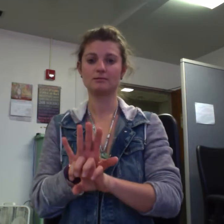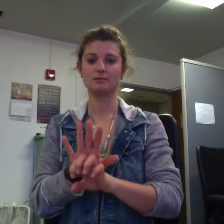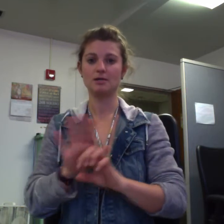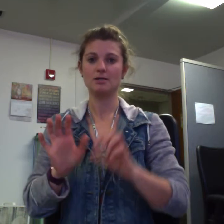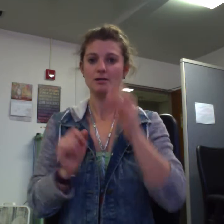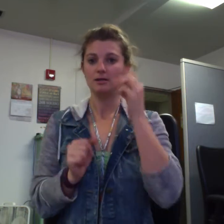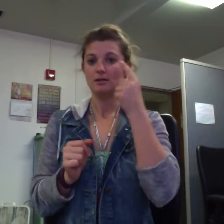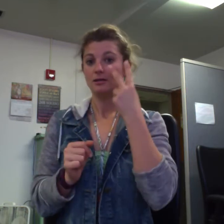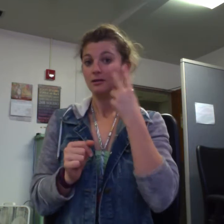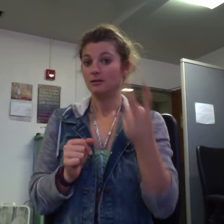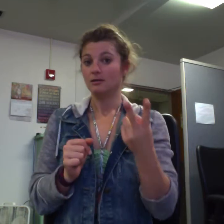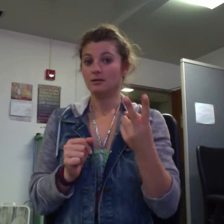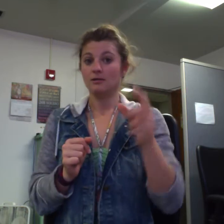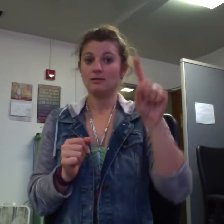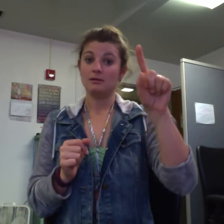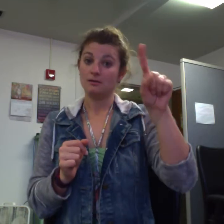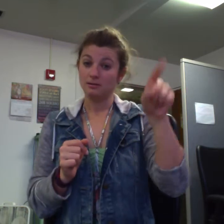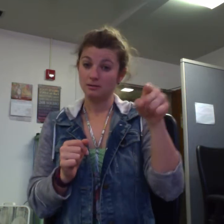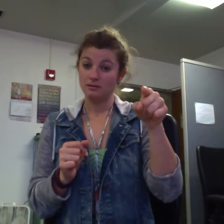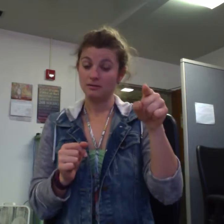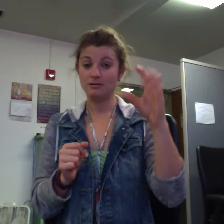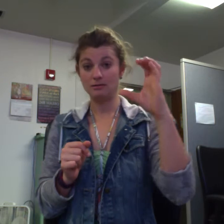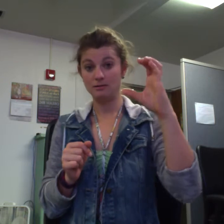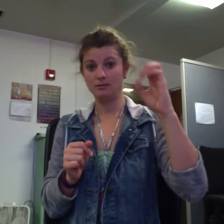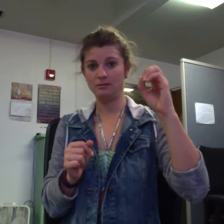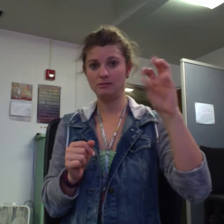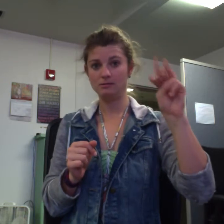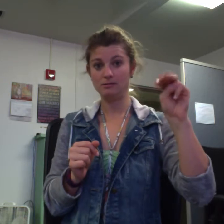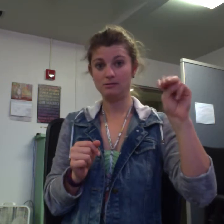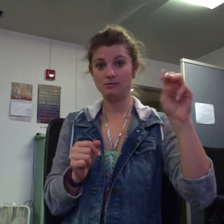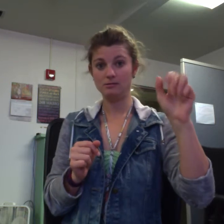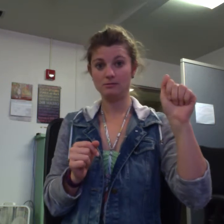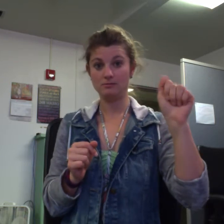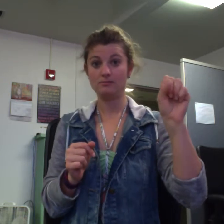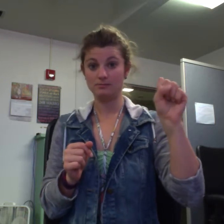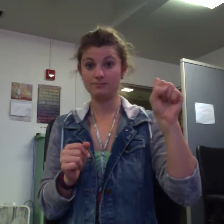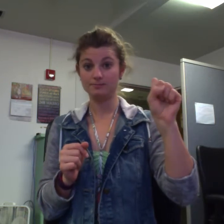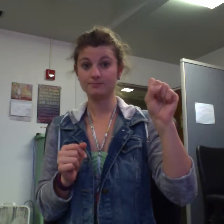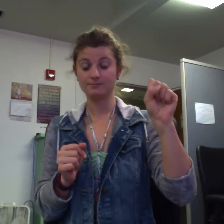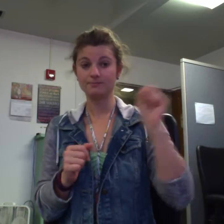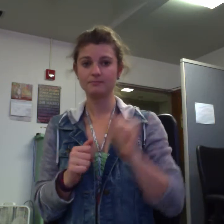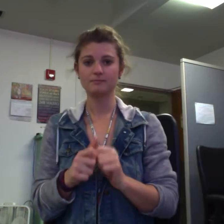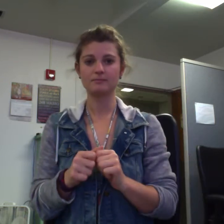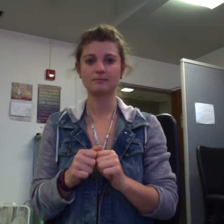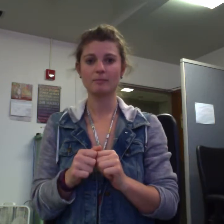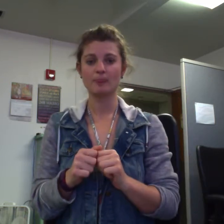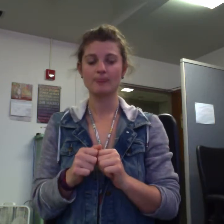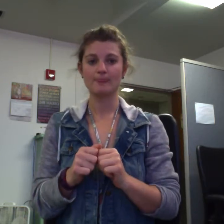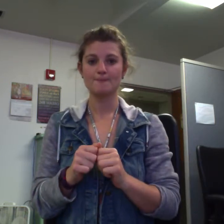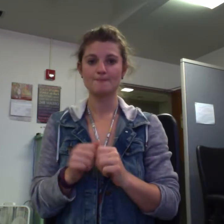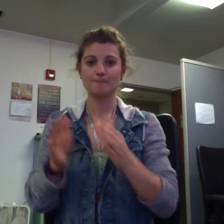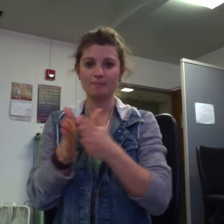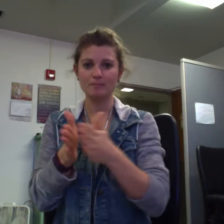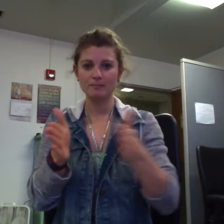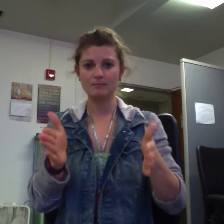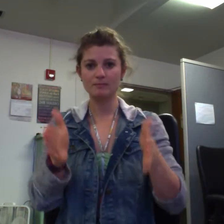commas. Commas often separate chunks. They mark a pause for the reader to let him or her know that a new